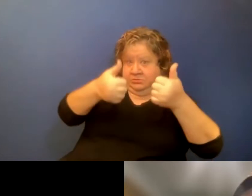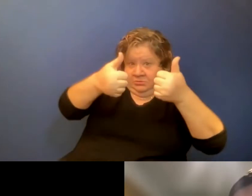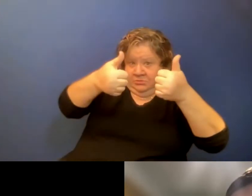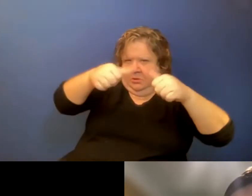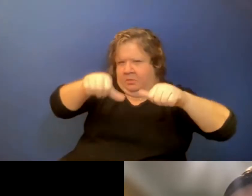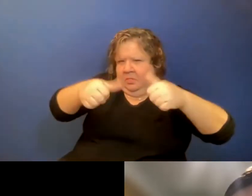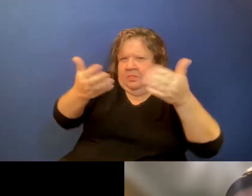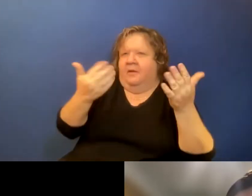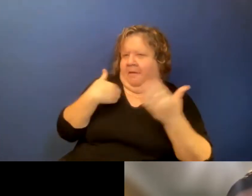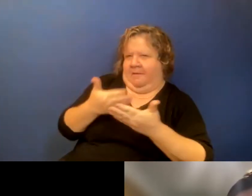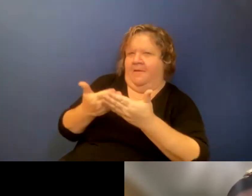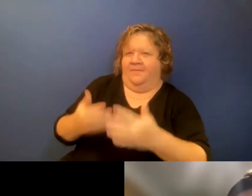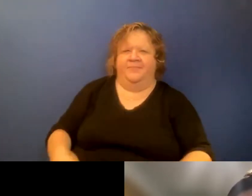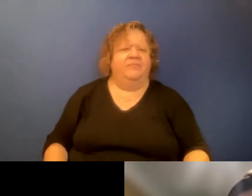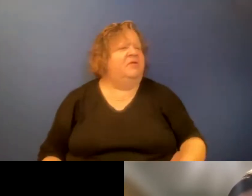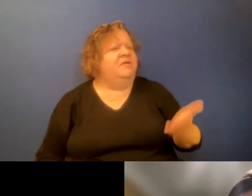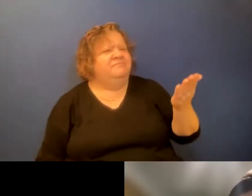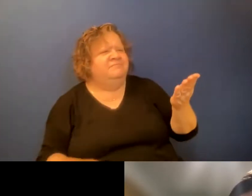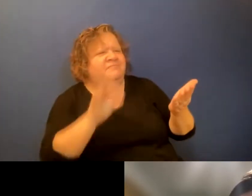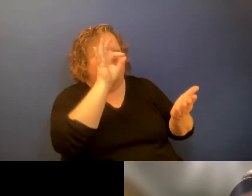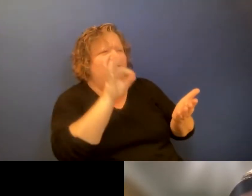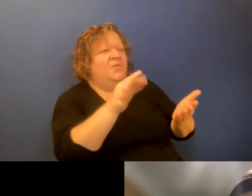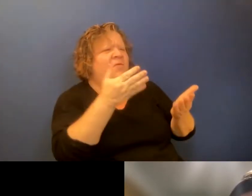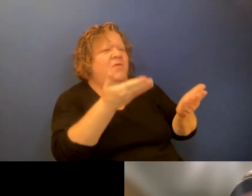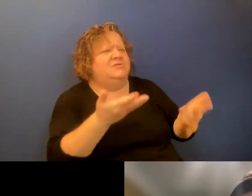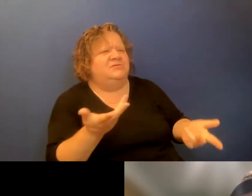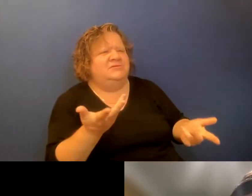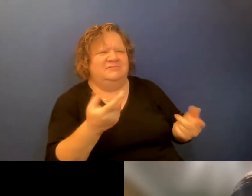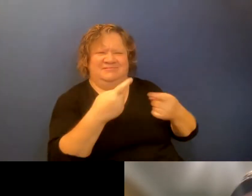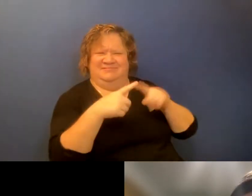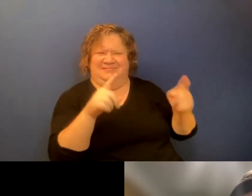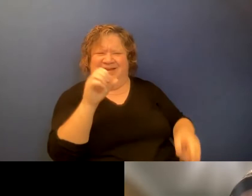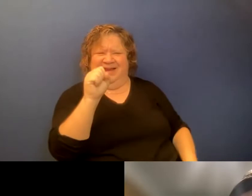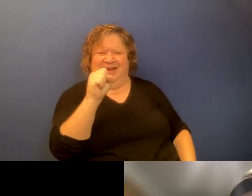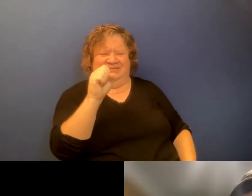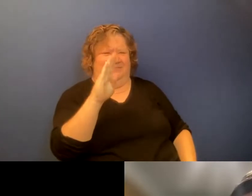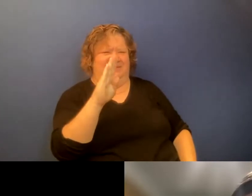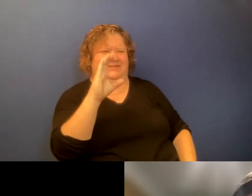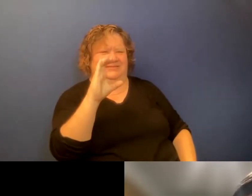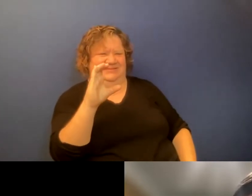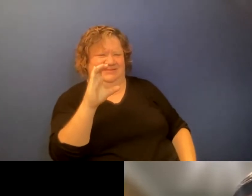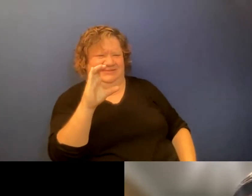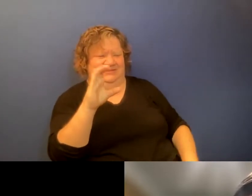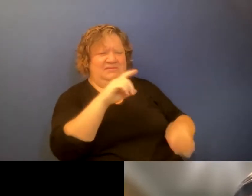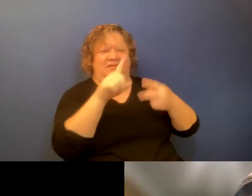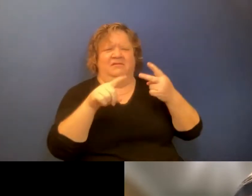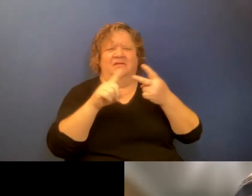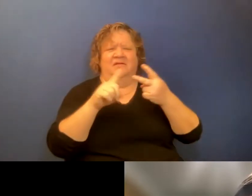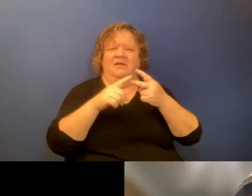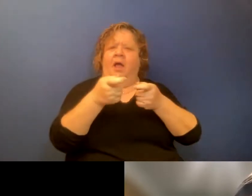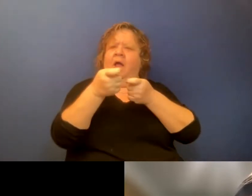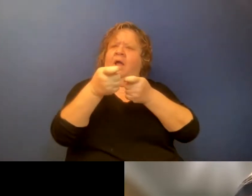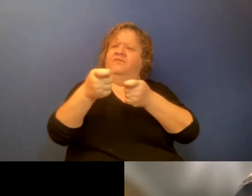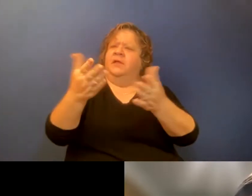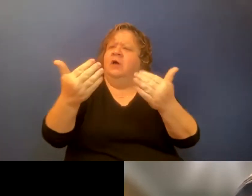the difference between SBC and things like awareness raising and campaigns, because that might be helpful for us to